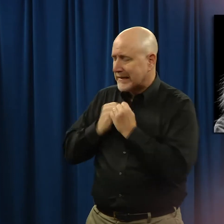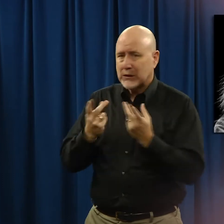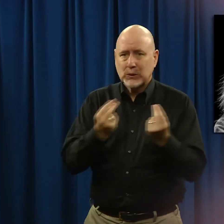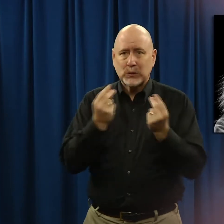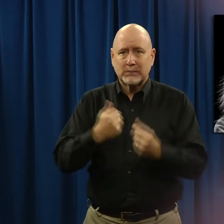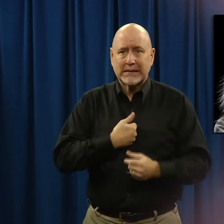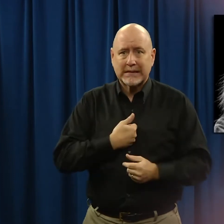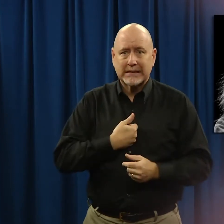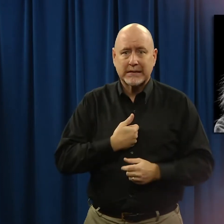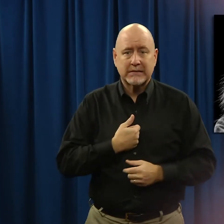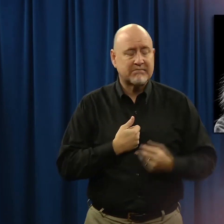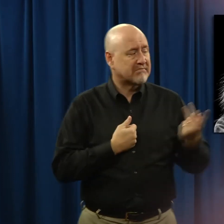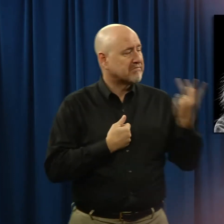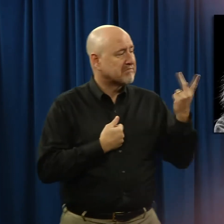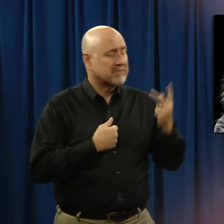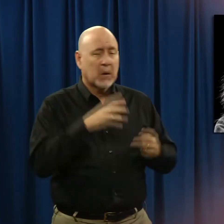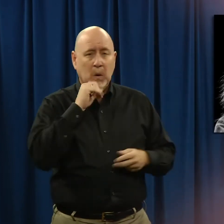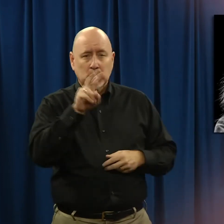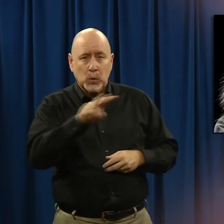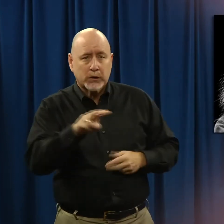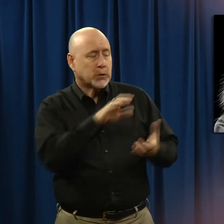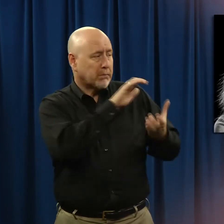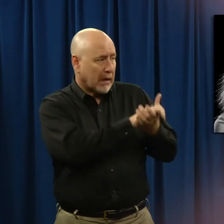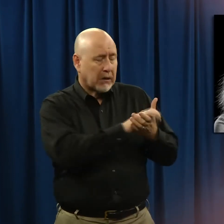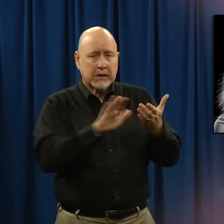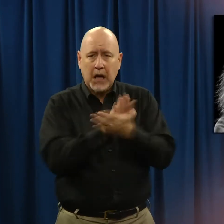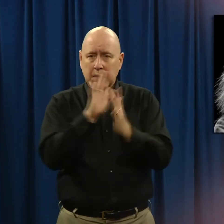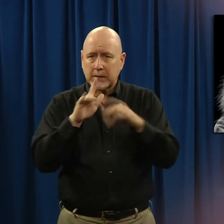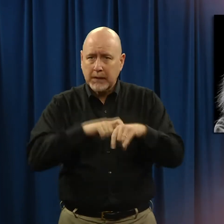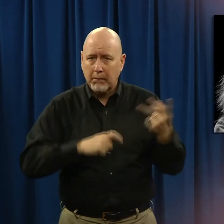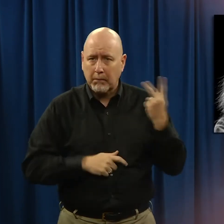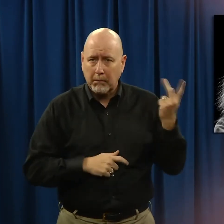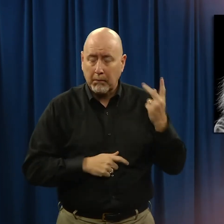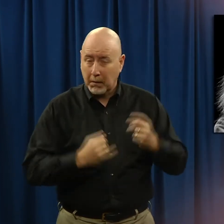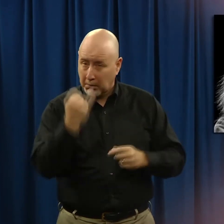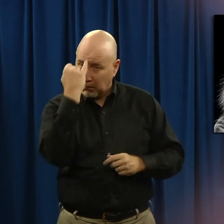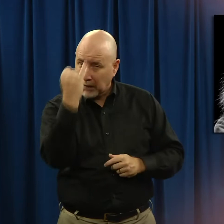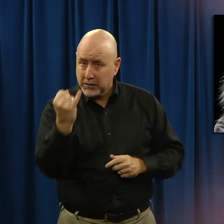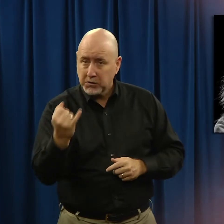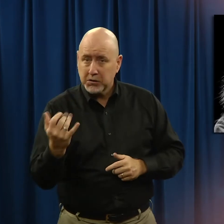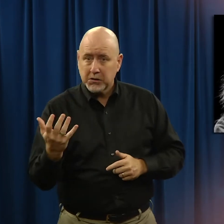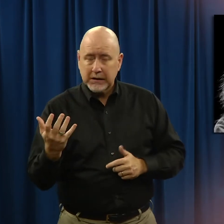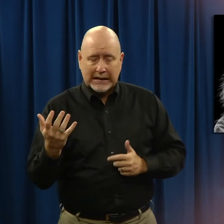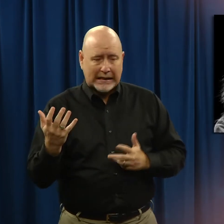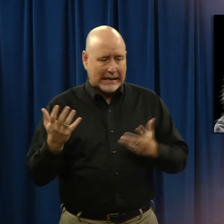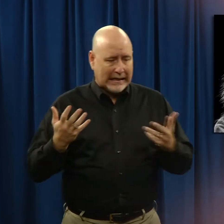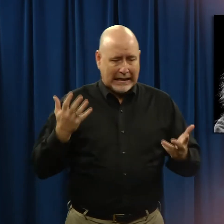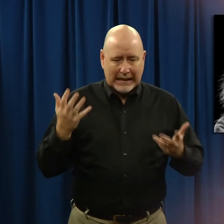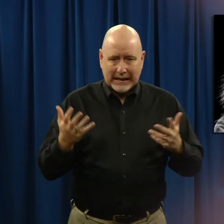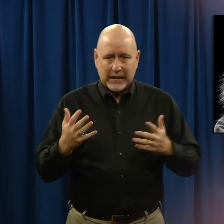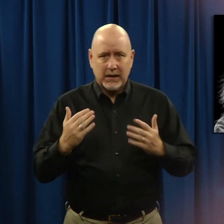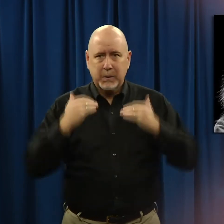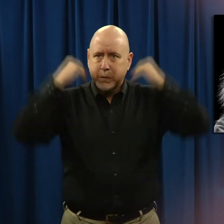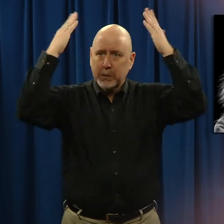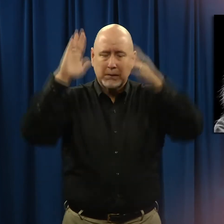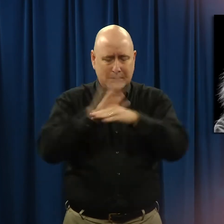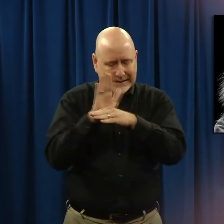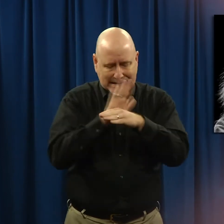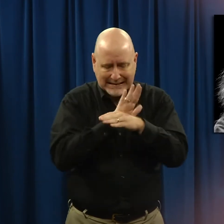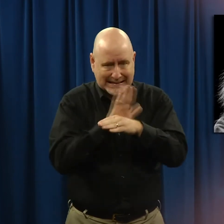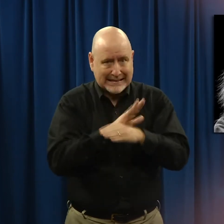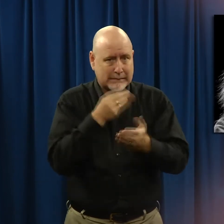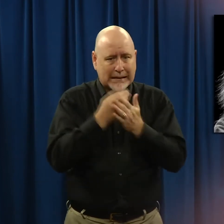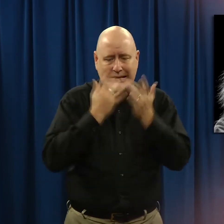both 22, married, and in college. Can you imagine? There wasn't any time, and there definitely wasn't